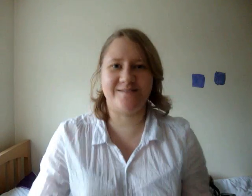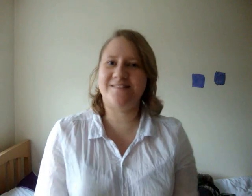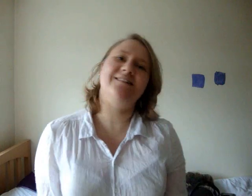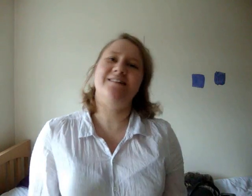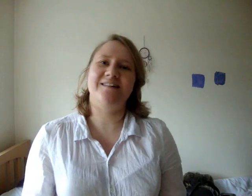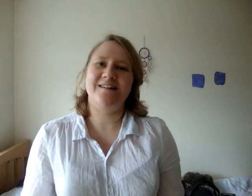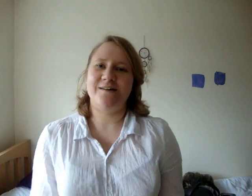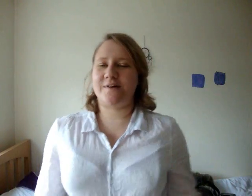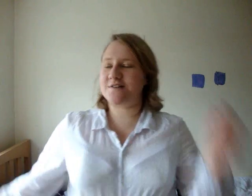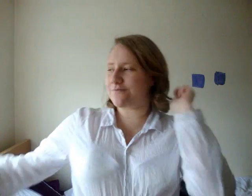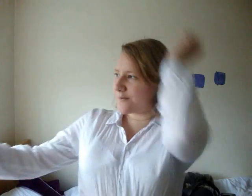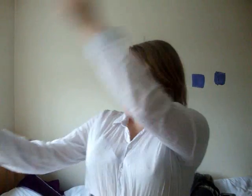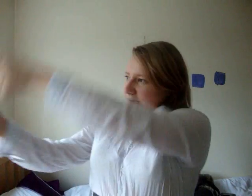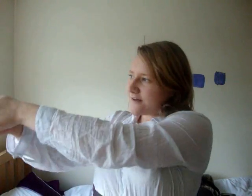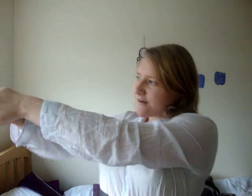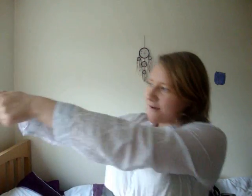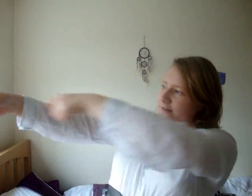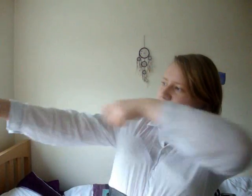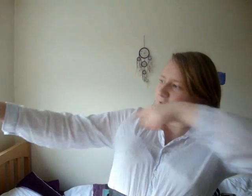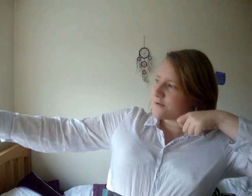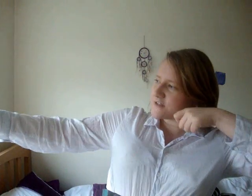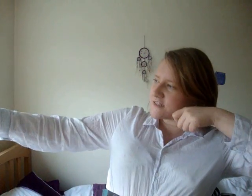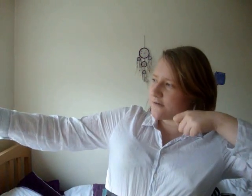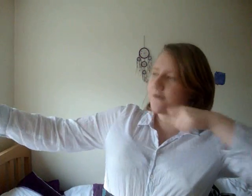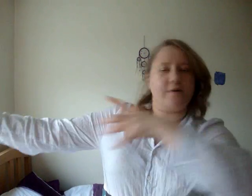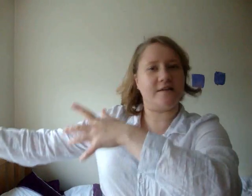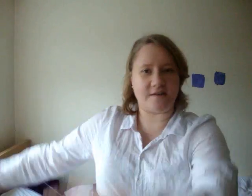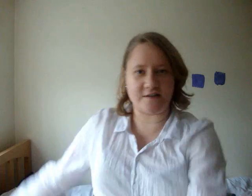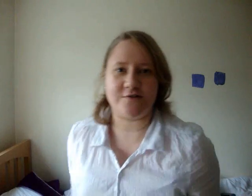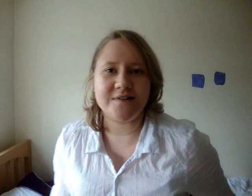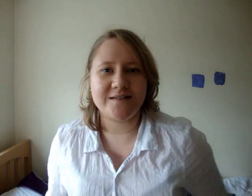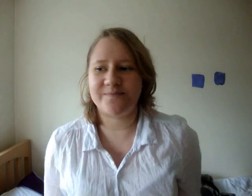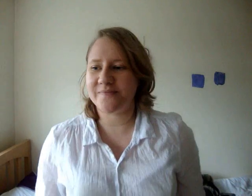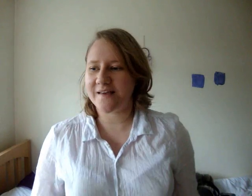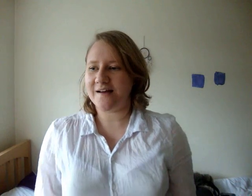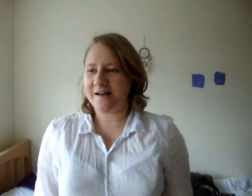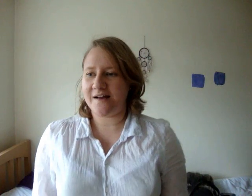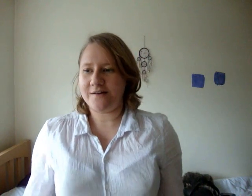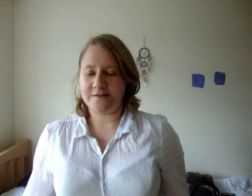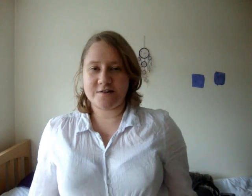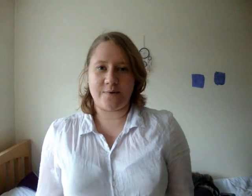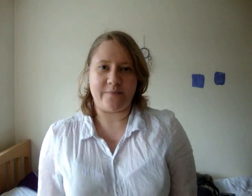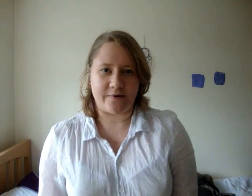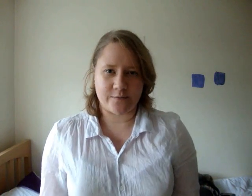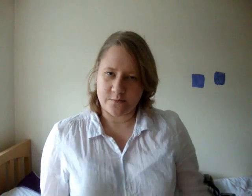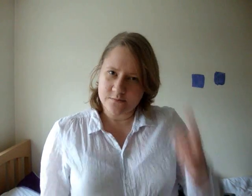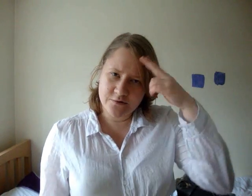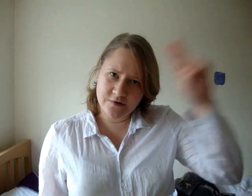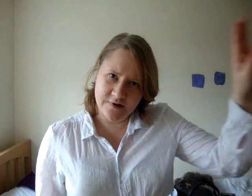Nottingham. Because of Robin Hood, and then he pulls his arrow and then he shoots. So remember, taught you